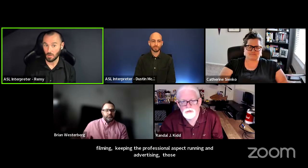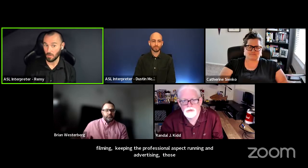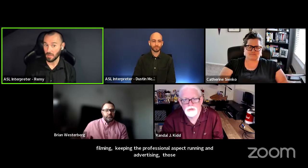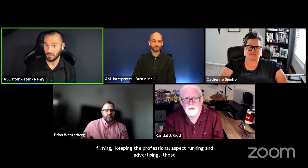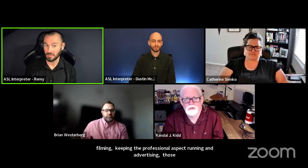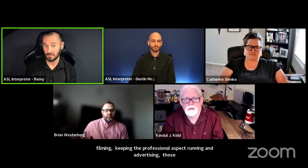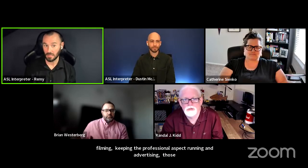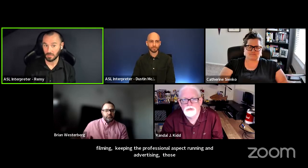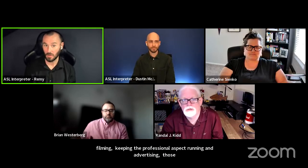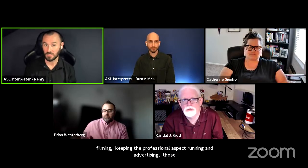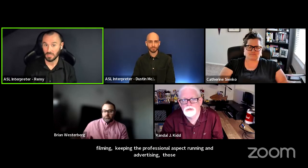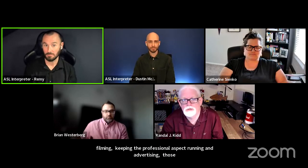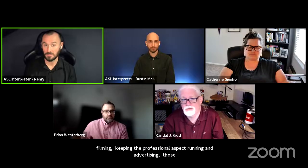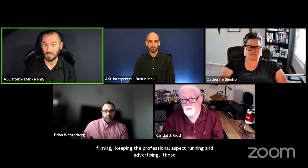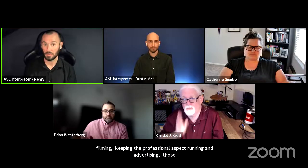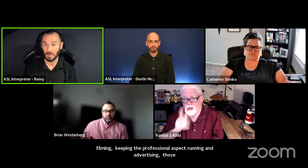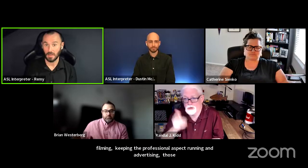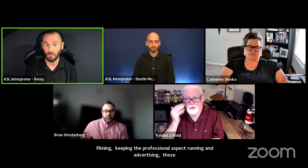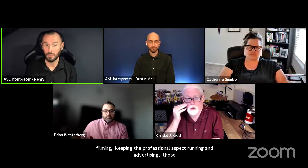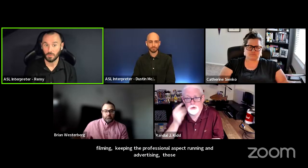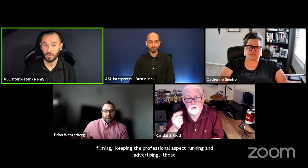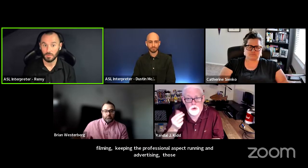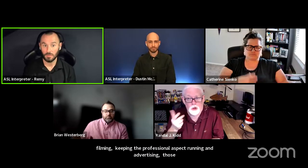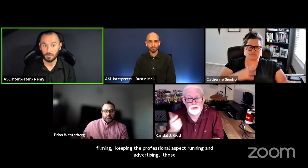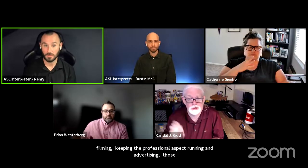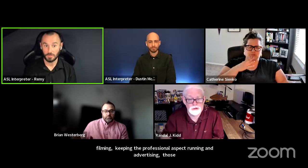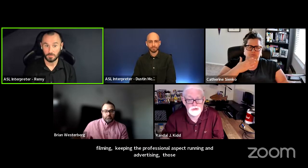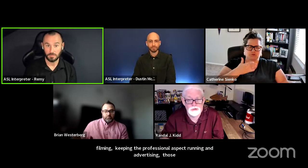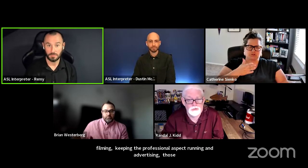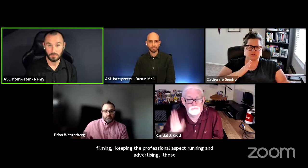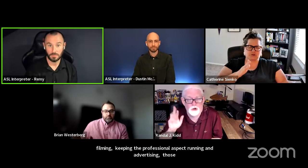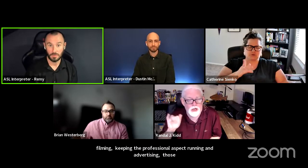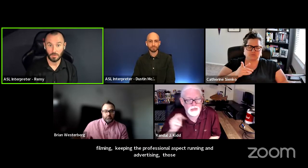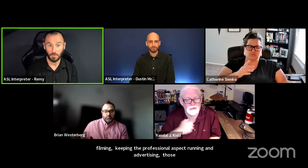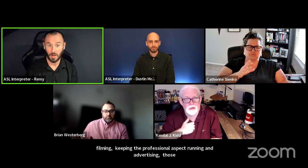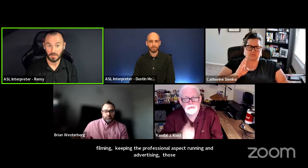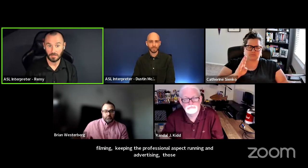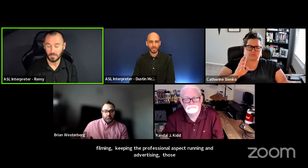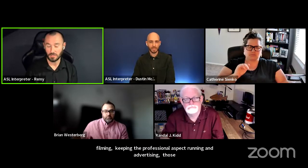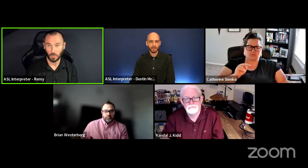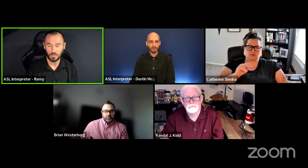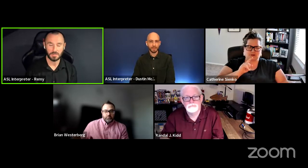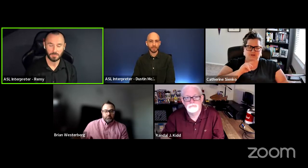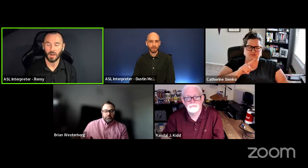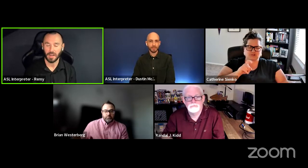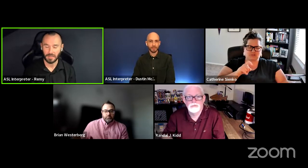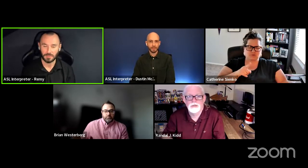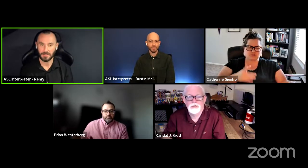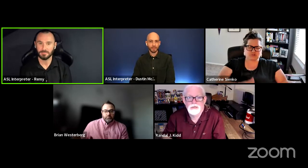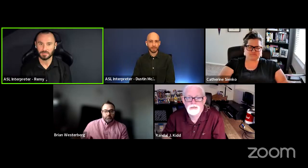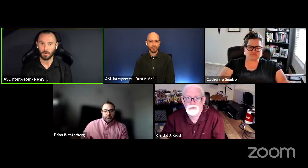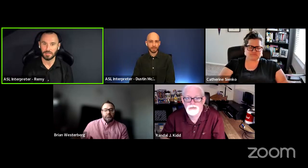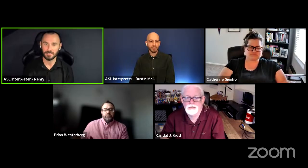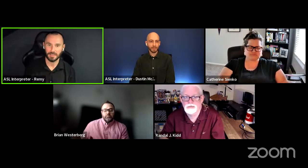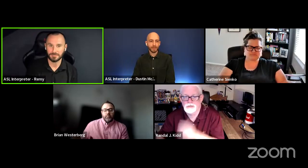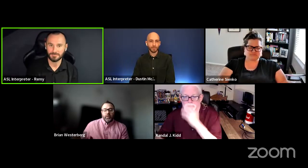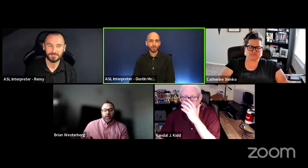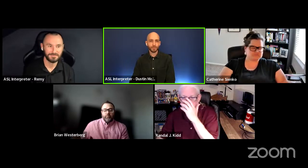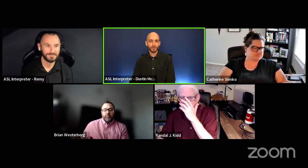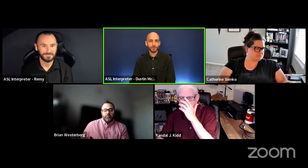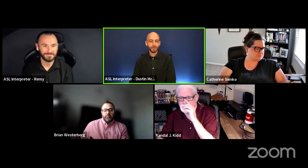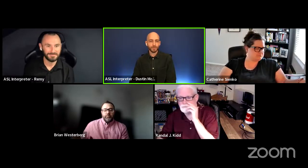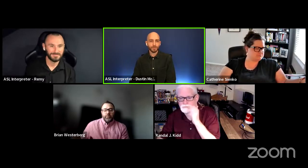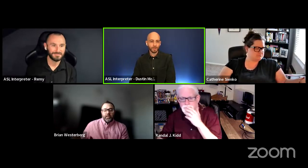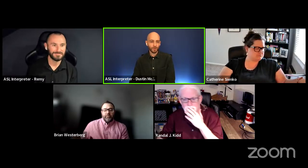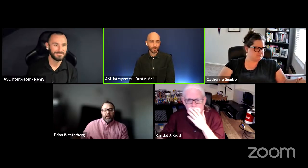or ADOA? That's kind of a question I'm sitting with right now. Do you know, Brian? George, Brian, I'm sorry. It's Brian today. Yeah.